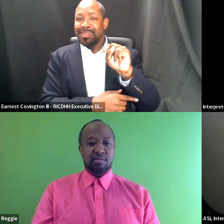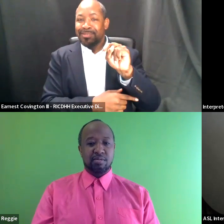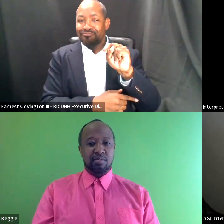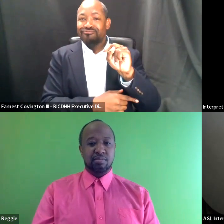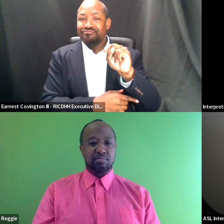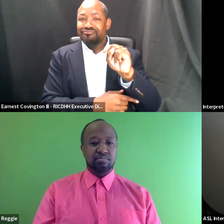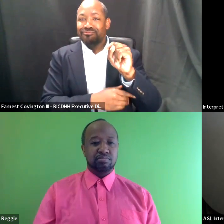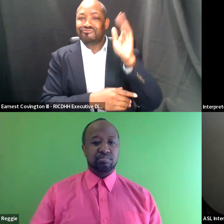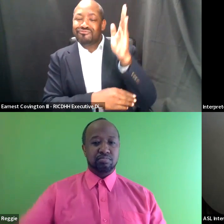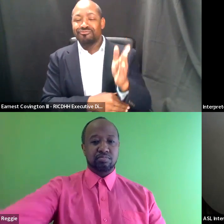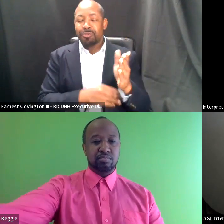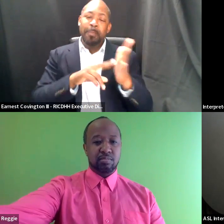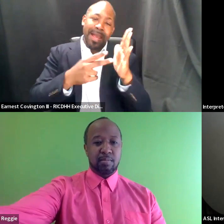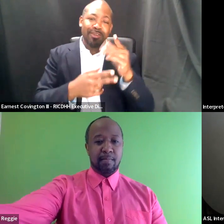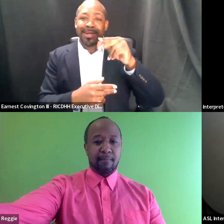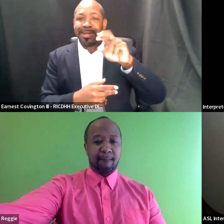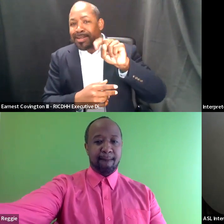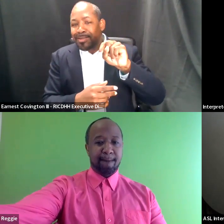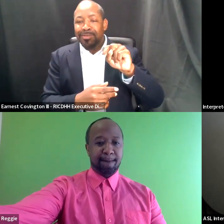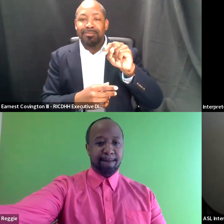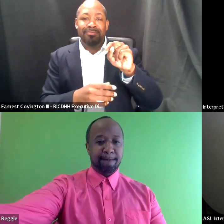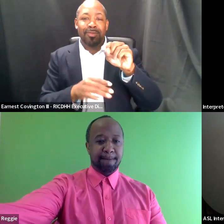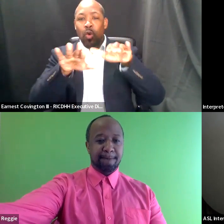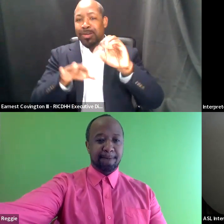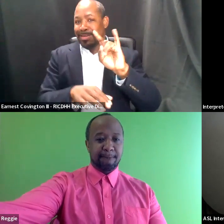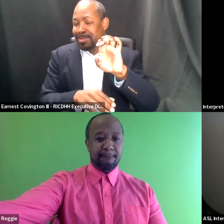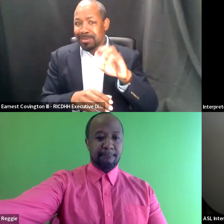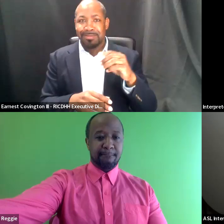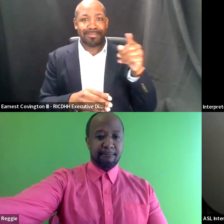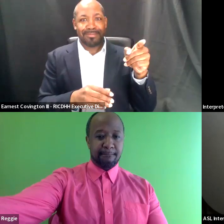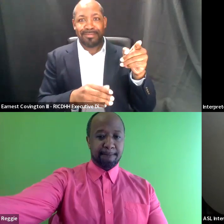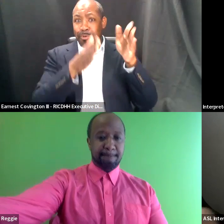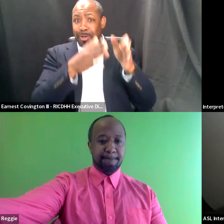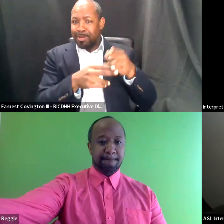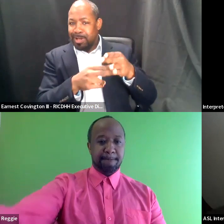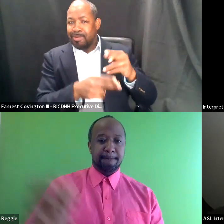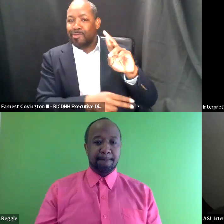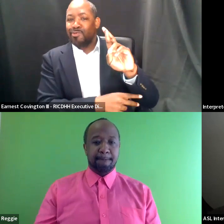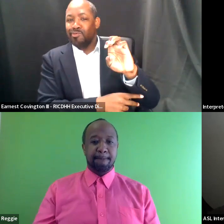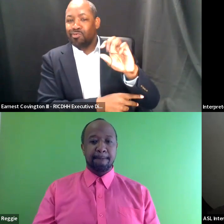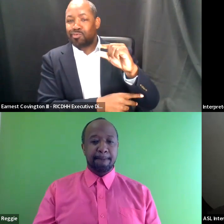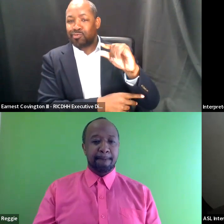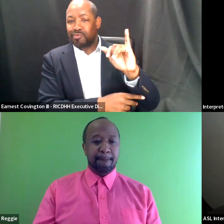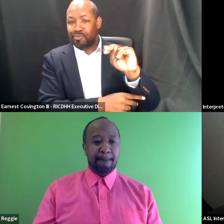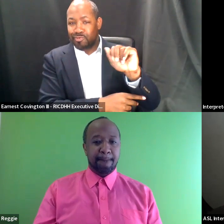So I'm thrilled to introduce our special guest for today.